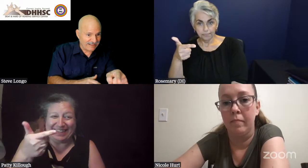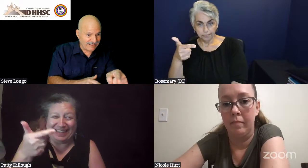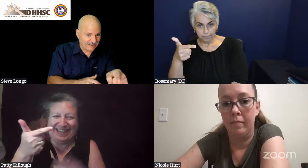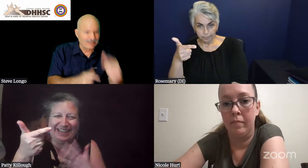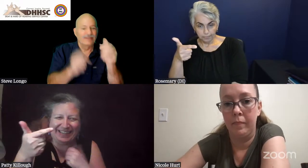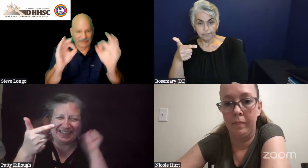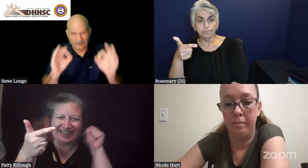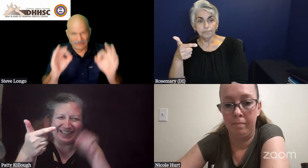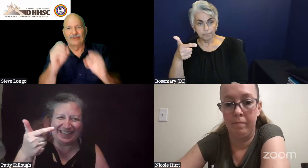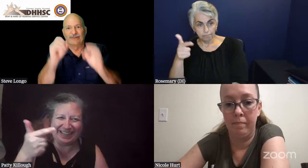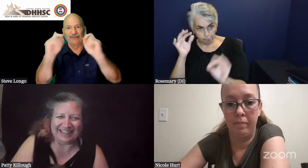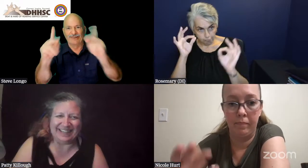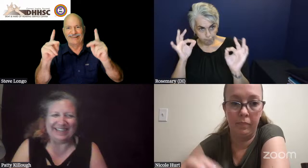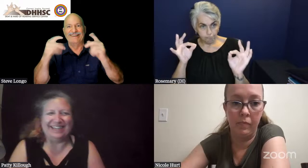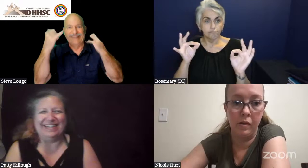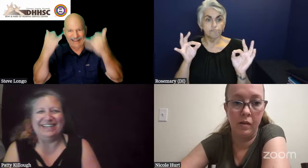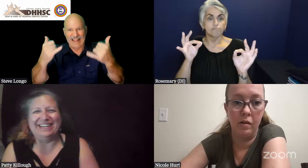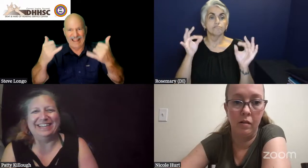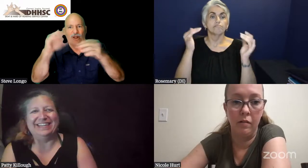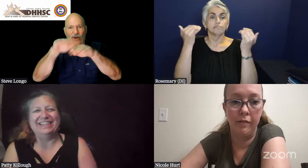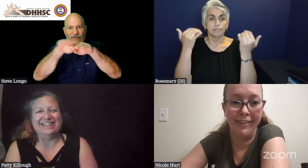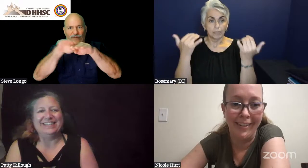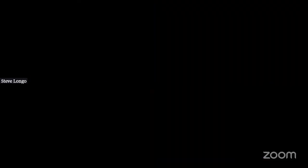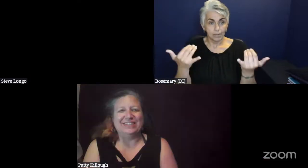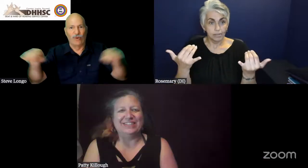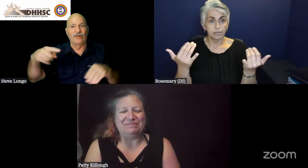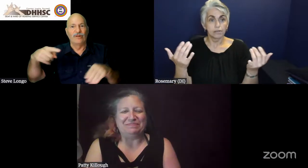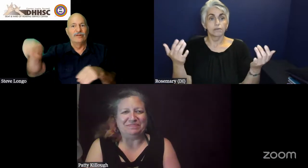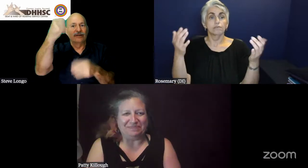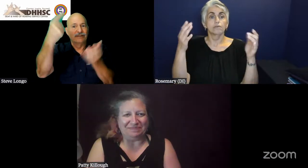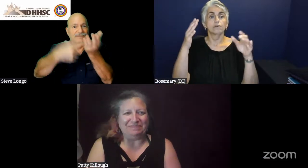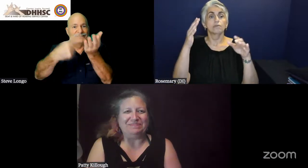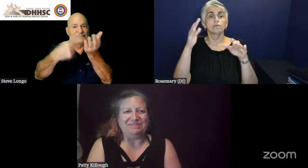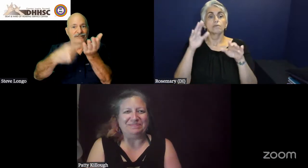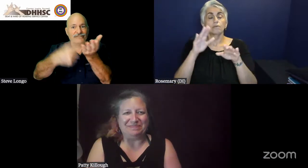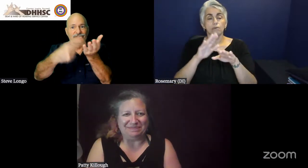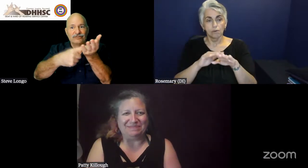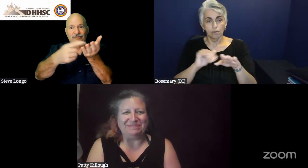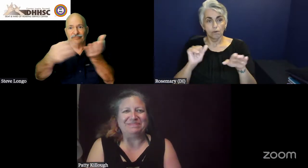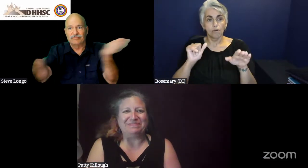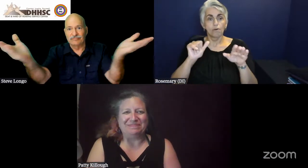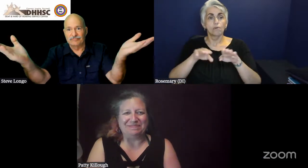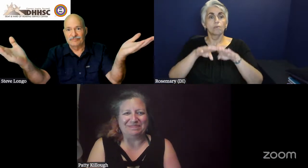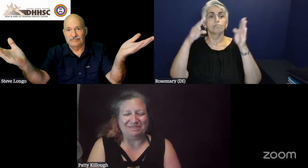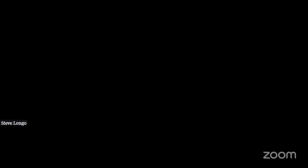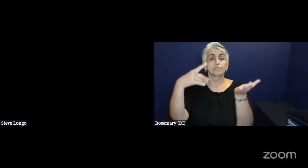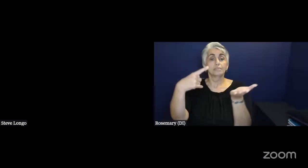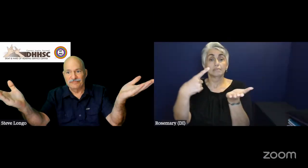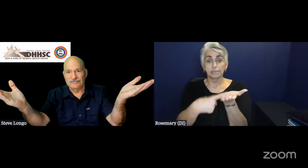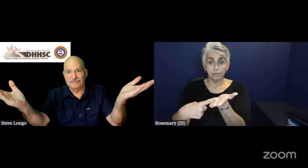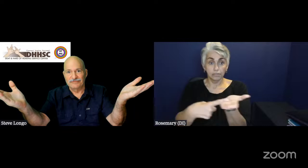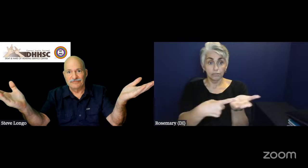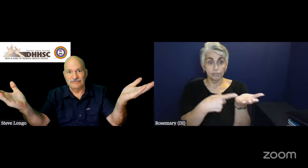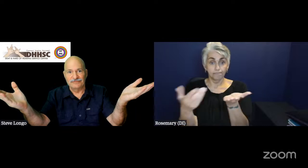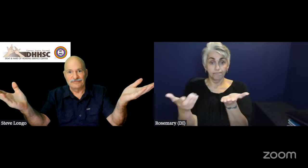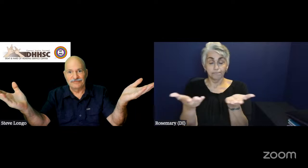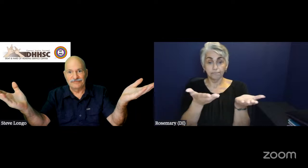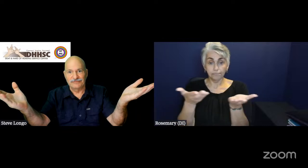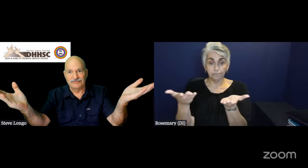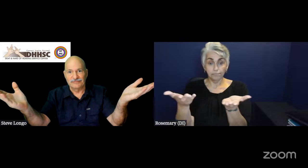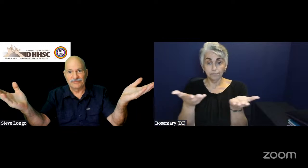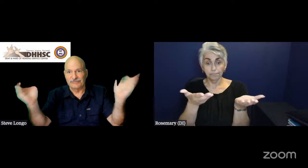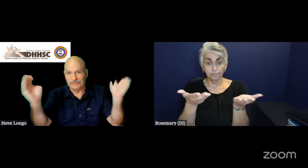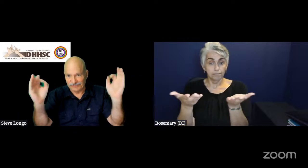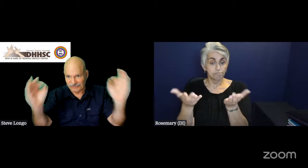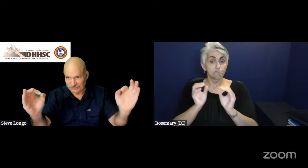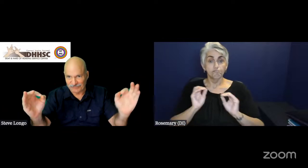the second. That's how the offers came in. So that's what's on the floor. Is there any discussion?